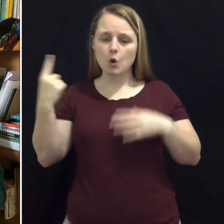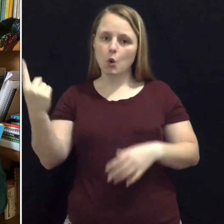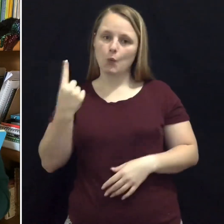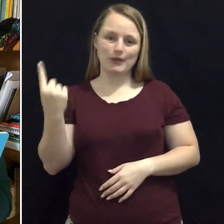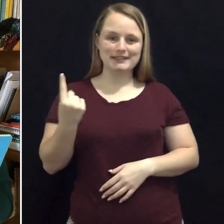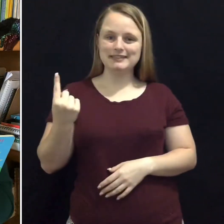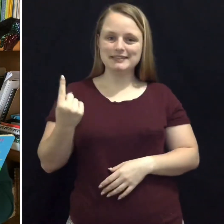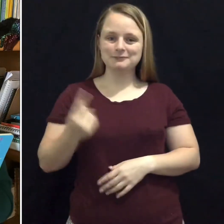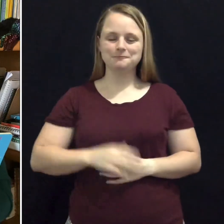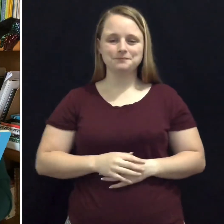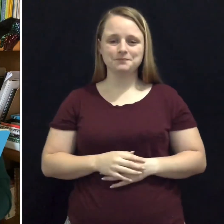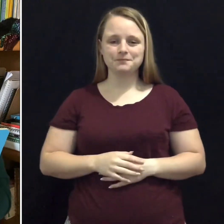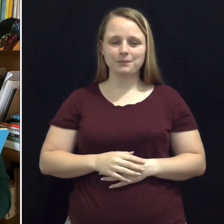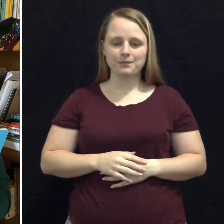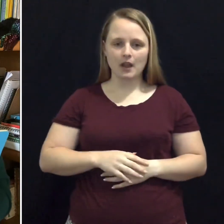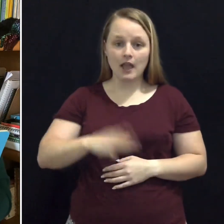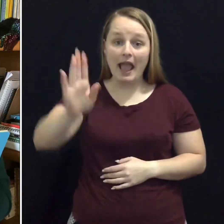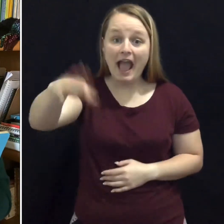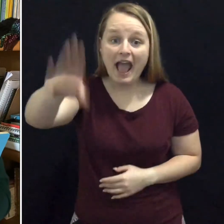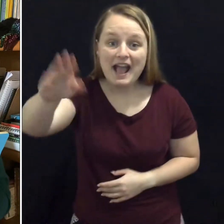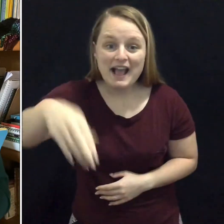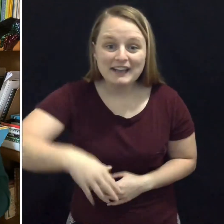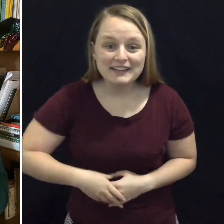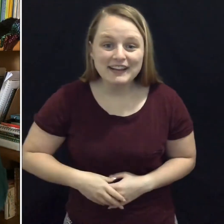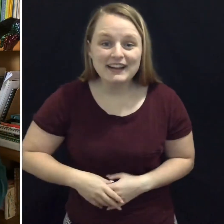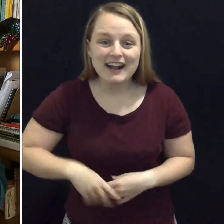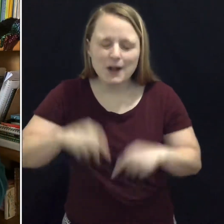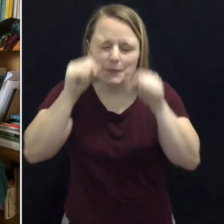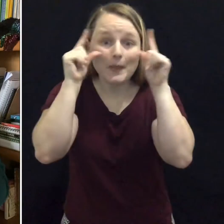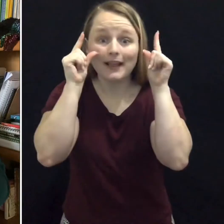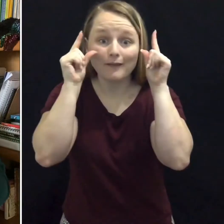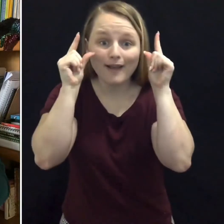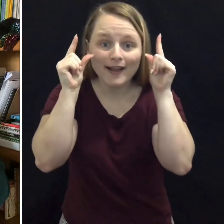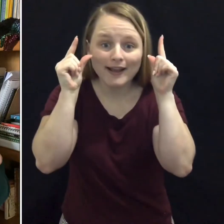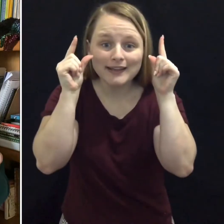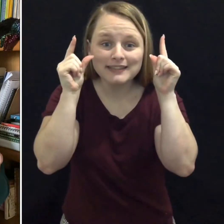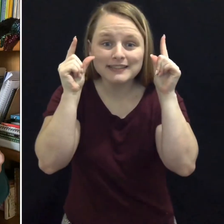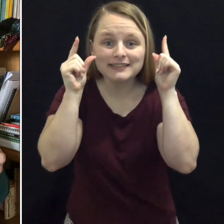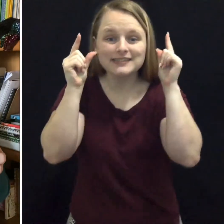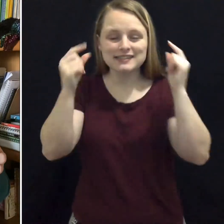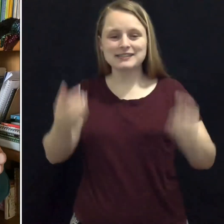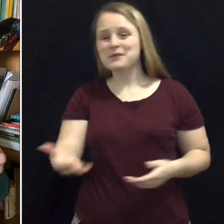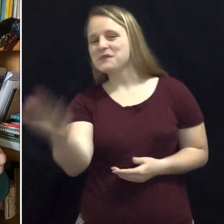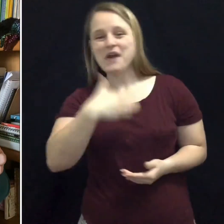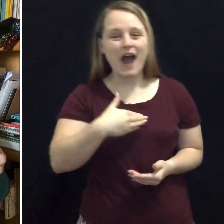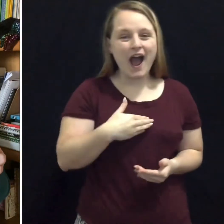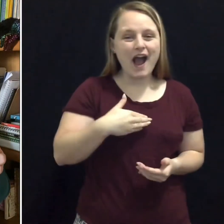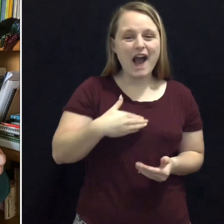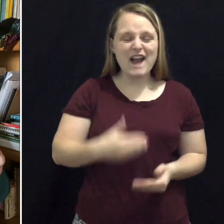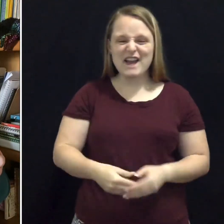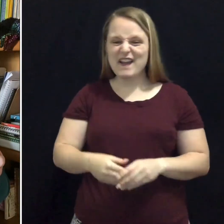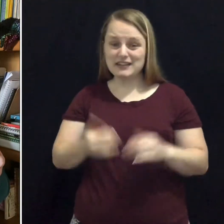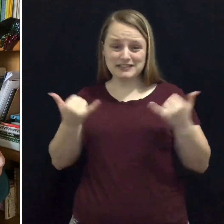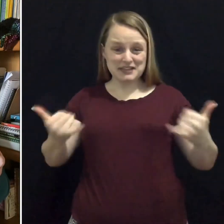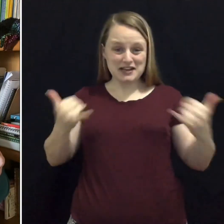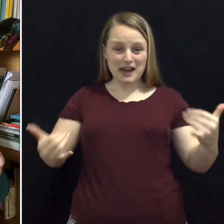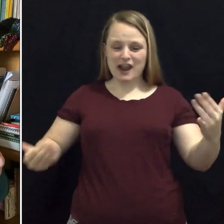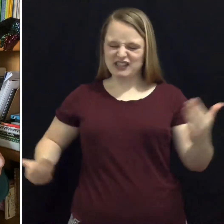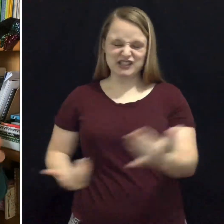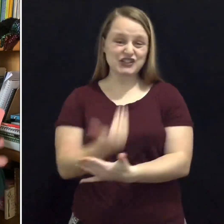Hey, big guys, open your eyes. What do you say? It's a brand new day.